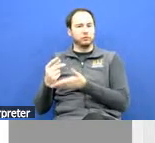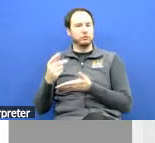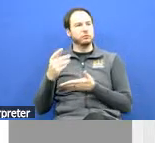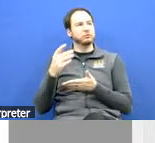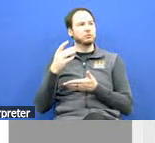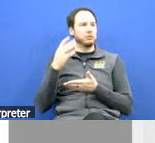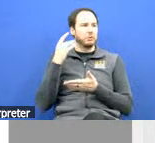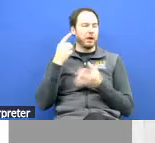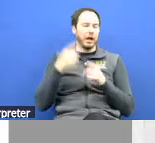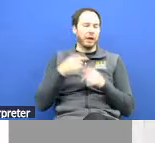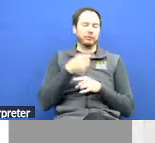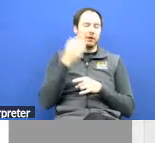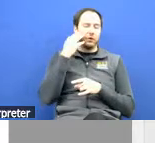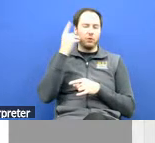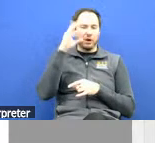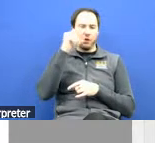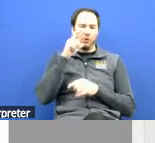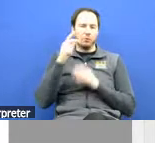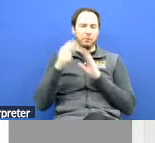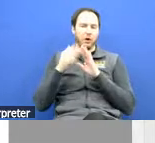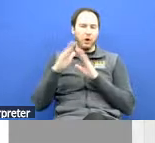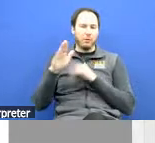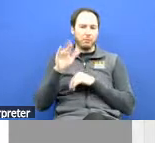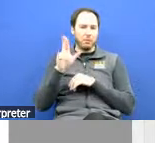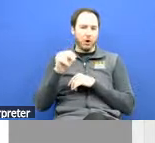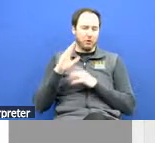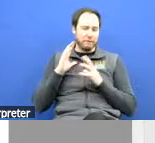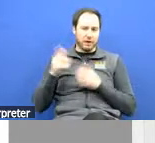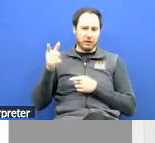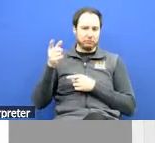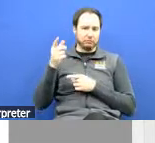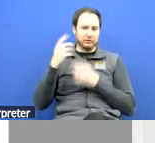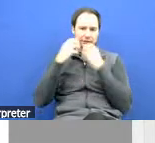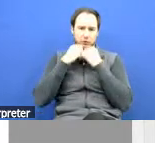barn. You know, so like I said, it's